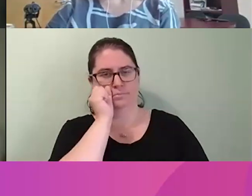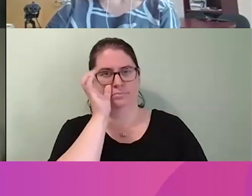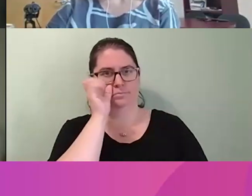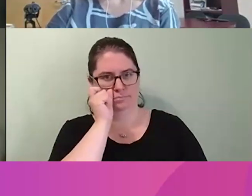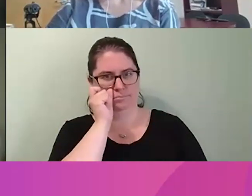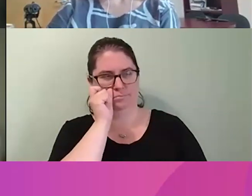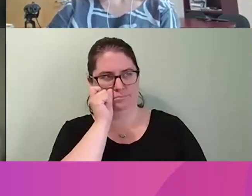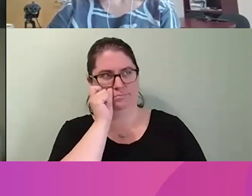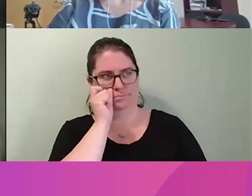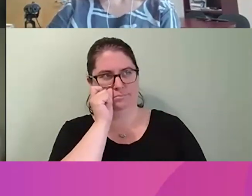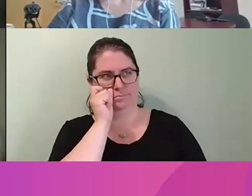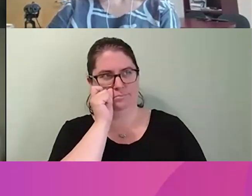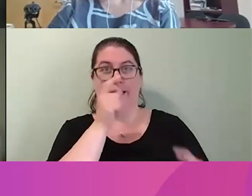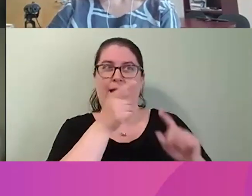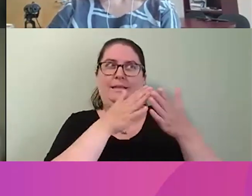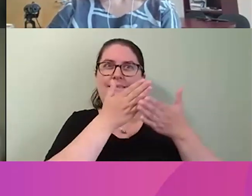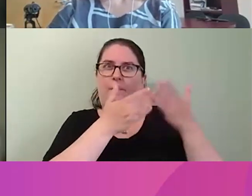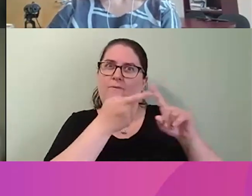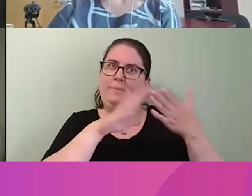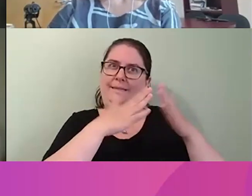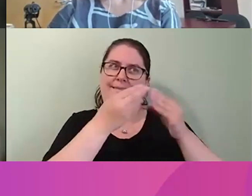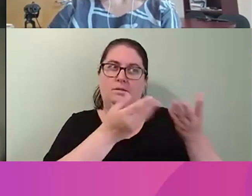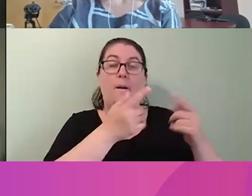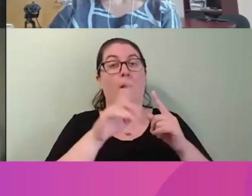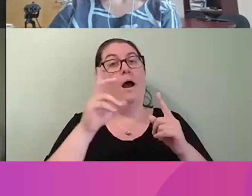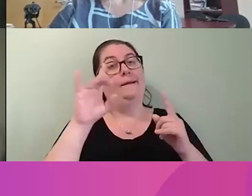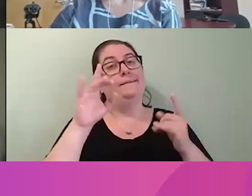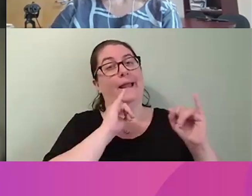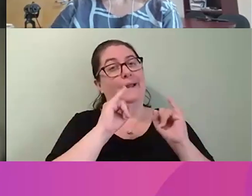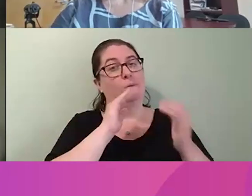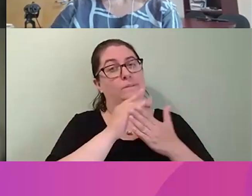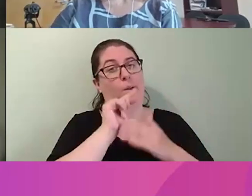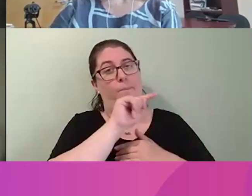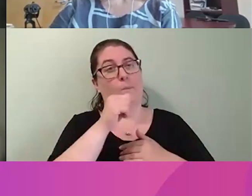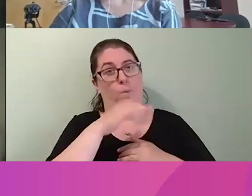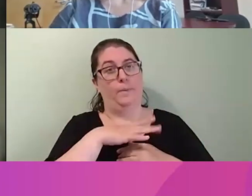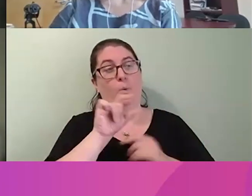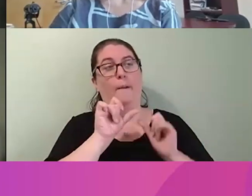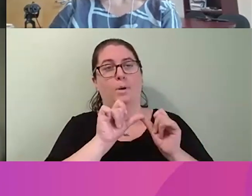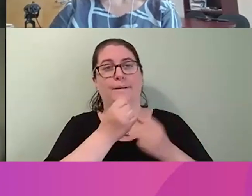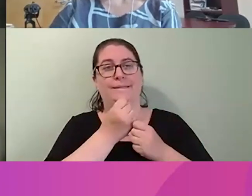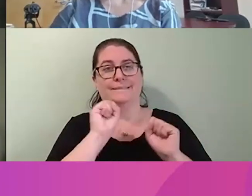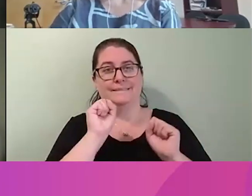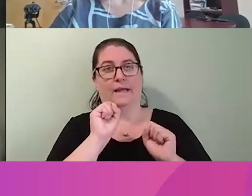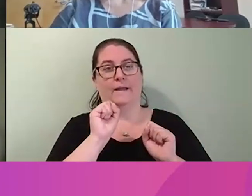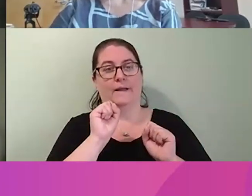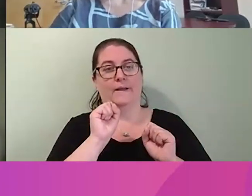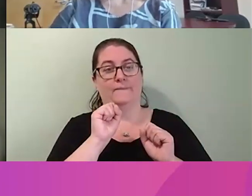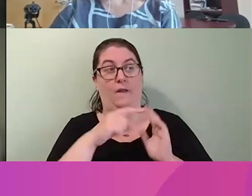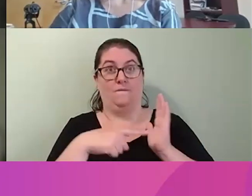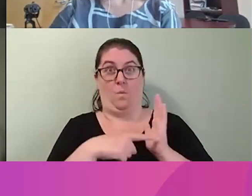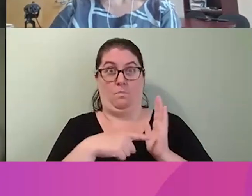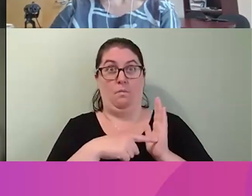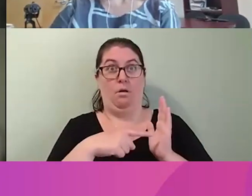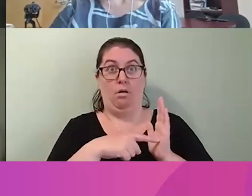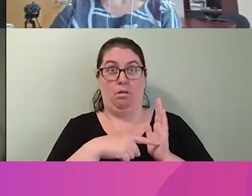to fund some of these things. But I was able to interview women who lived in permanent, safe, and deeply affordable rent